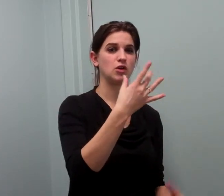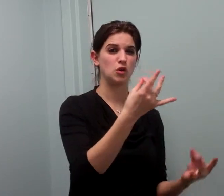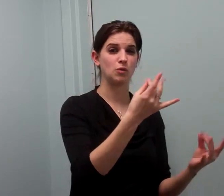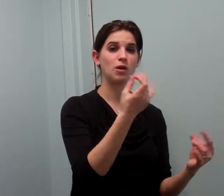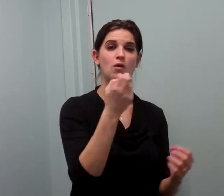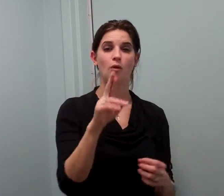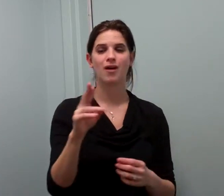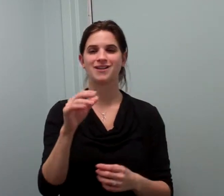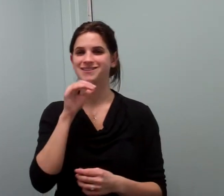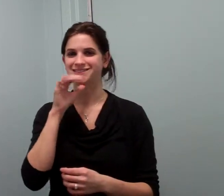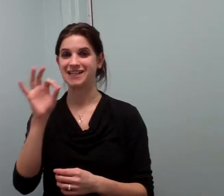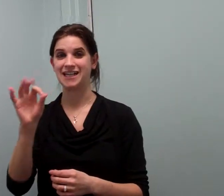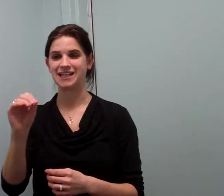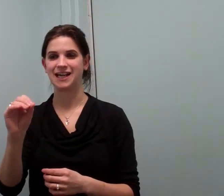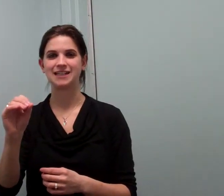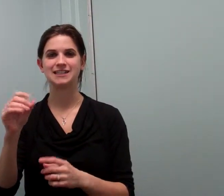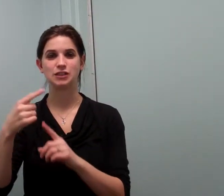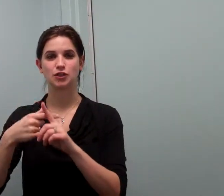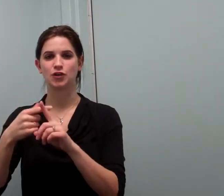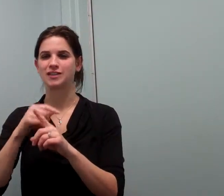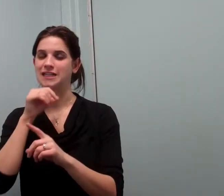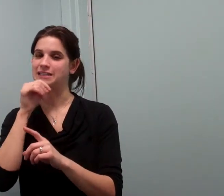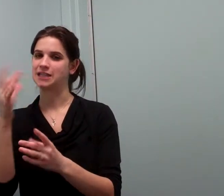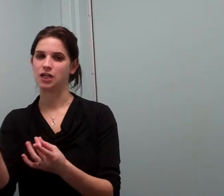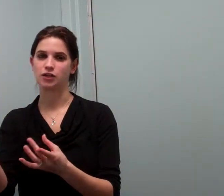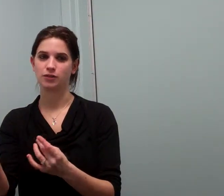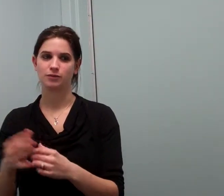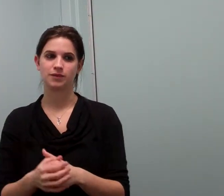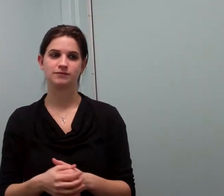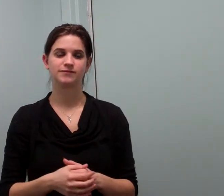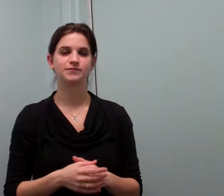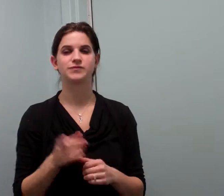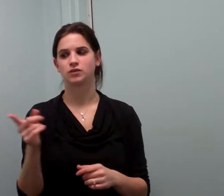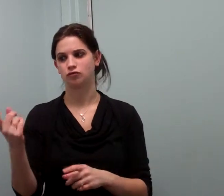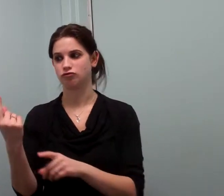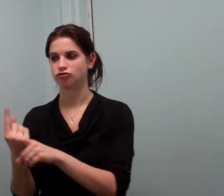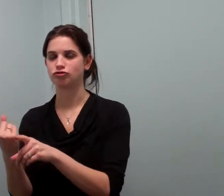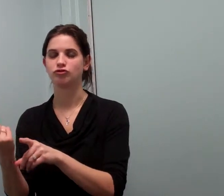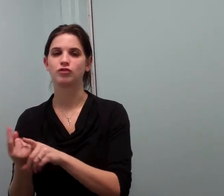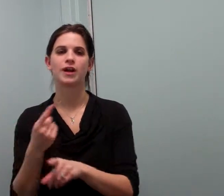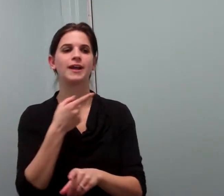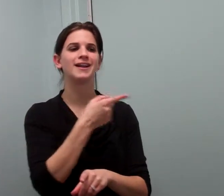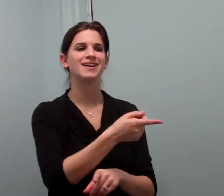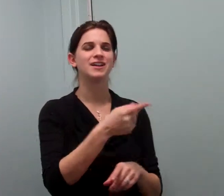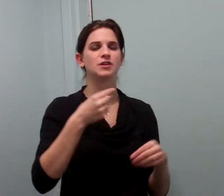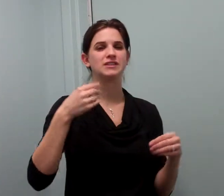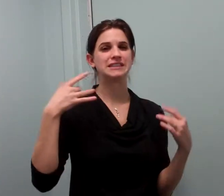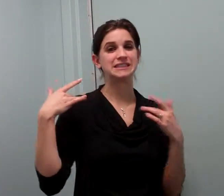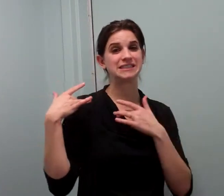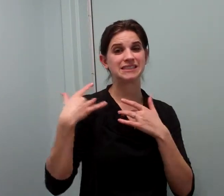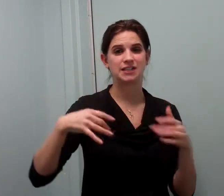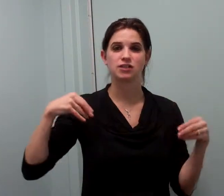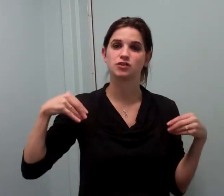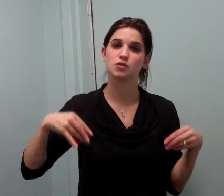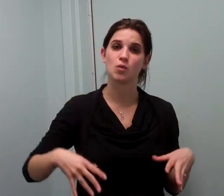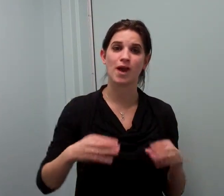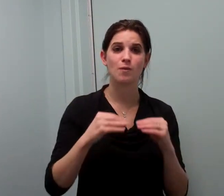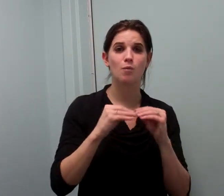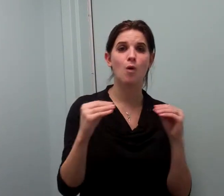humid? Okay. It's sticky, muggy, it's not very comfortable. You sweat, usually, a lot more easily on humid days, because there's a lot more